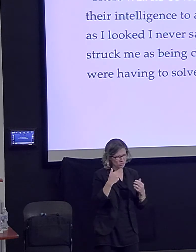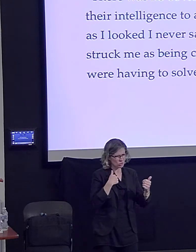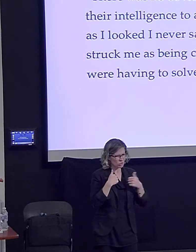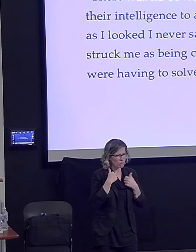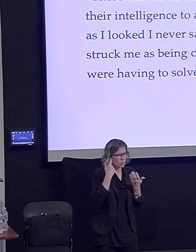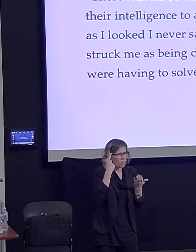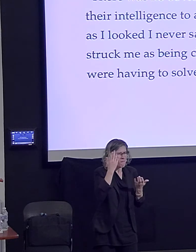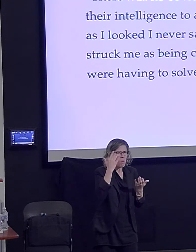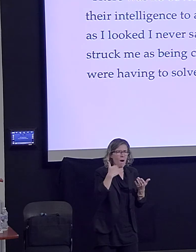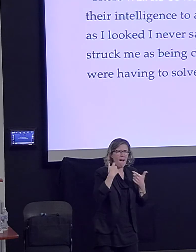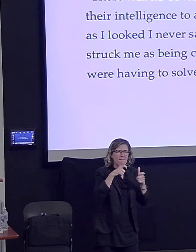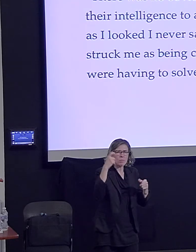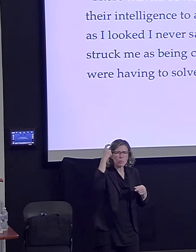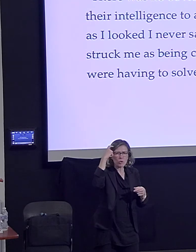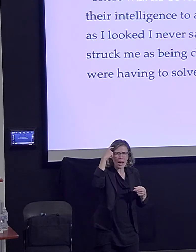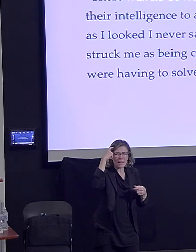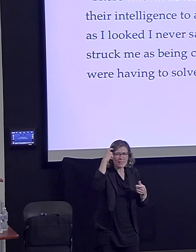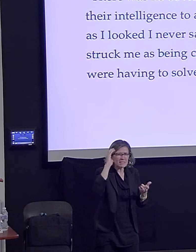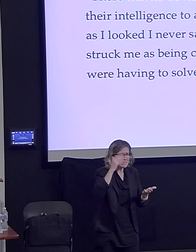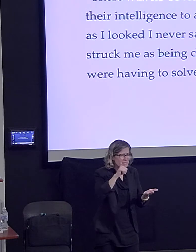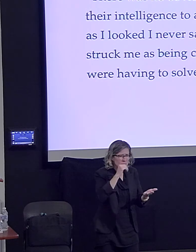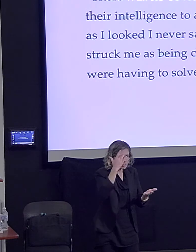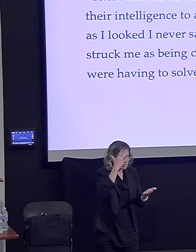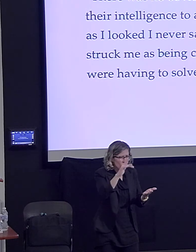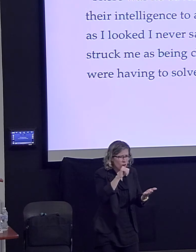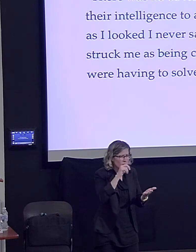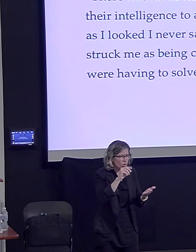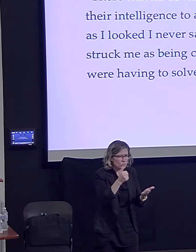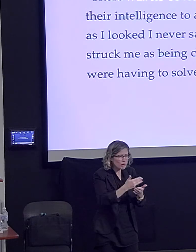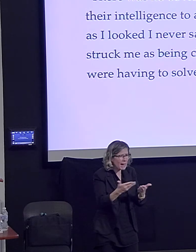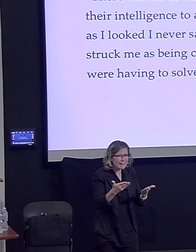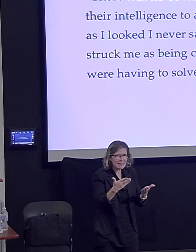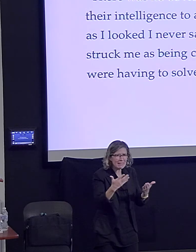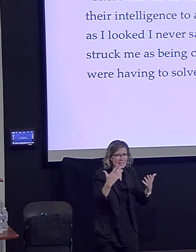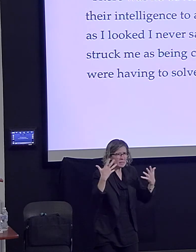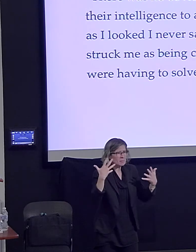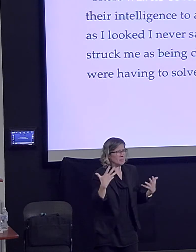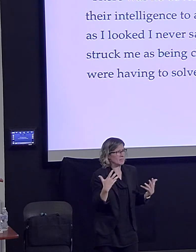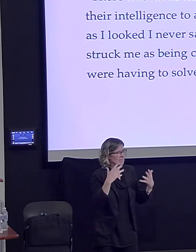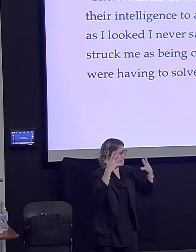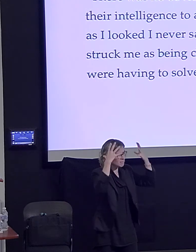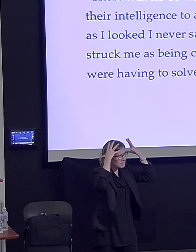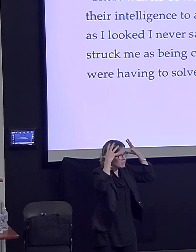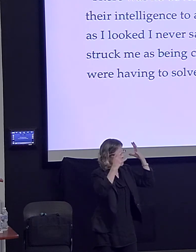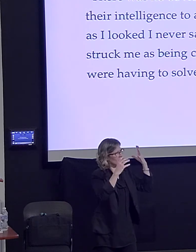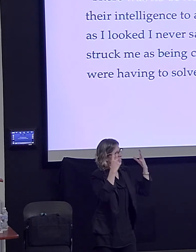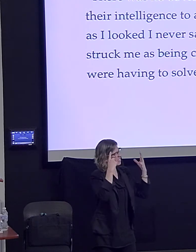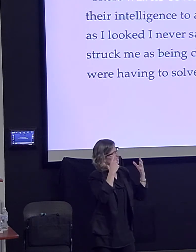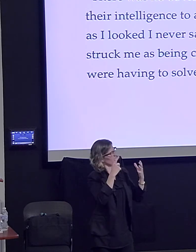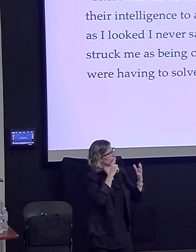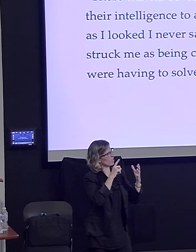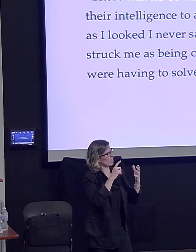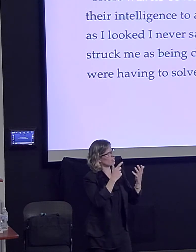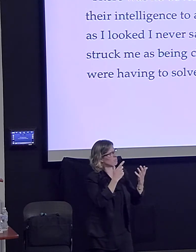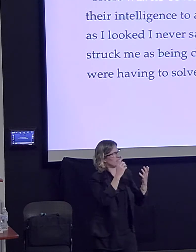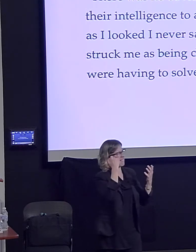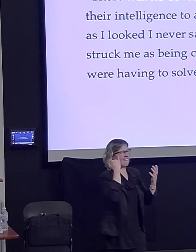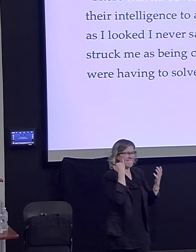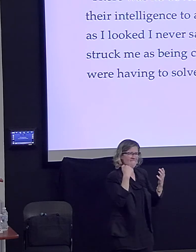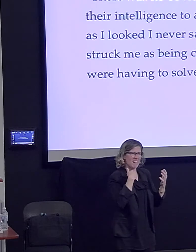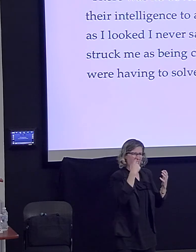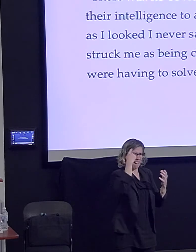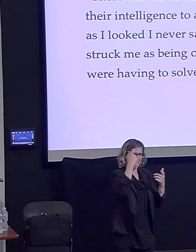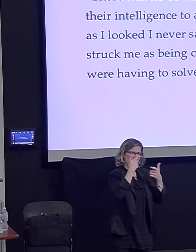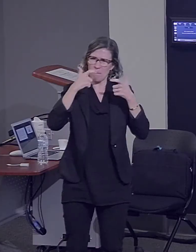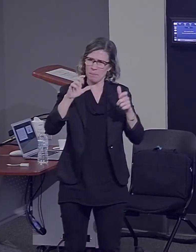brain? According to Darwin, every organ which is large, active, should have a